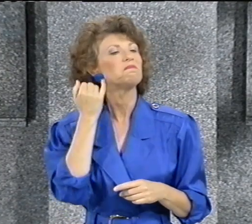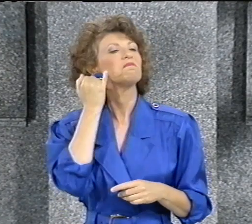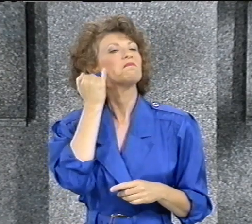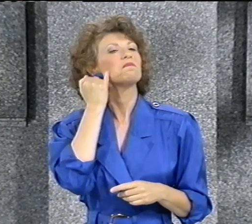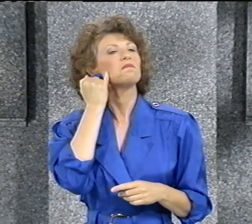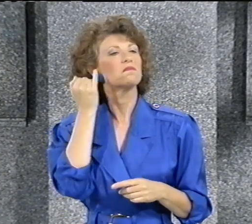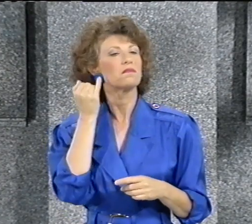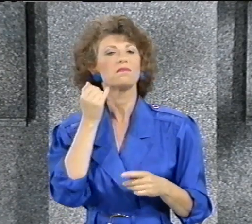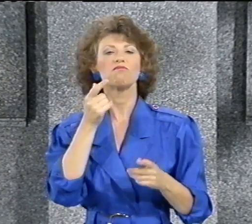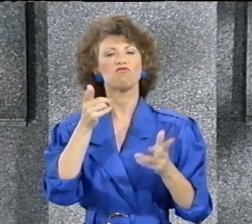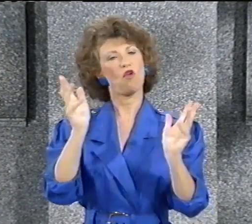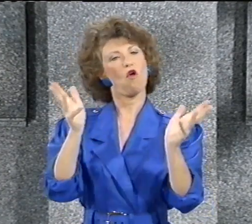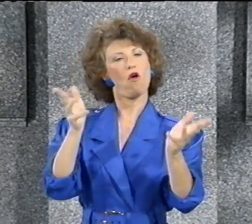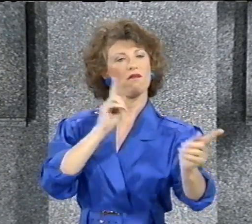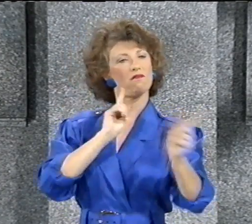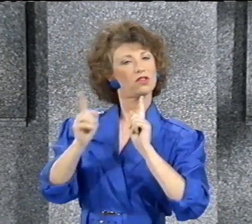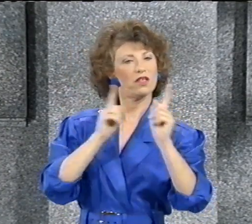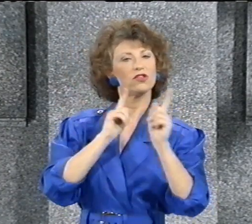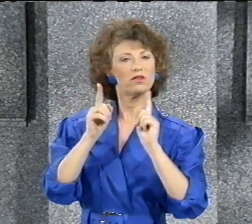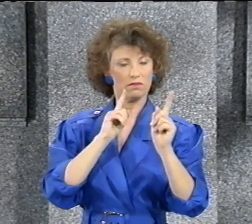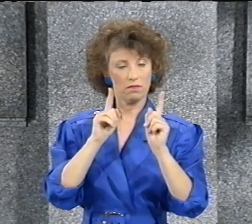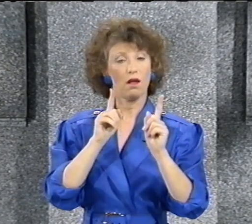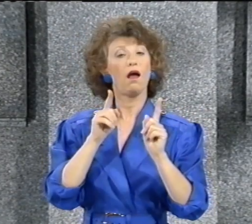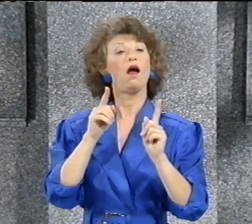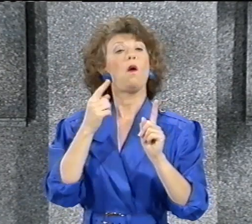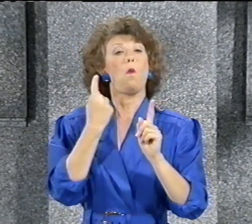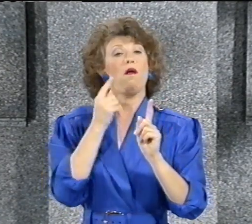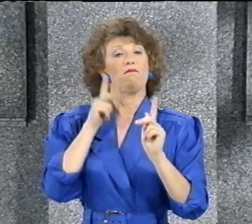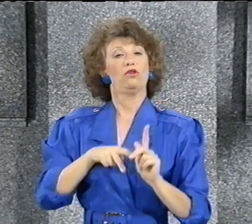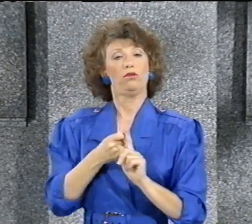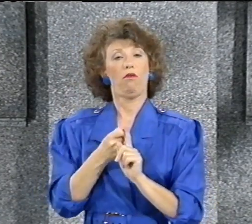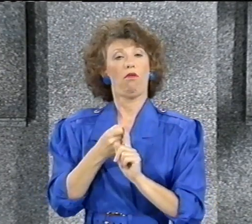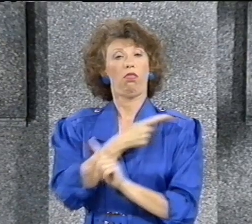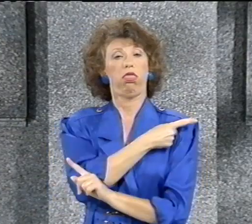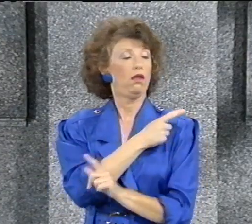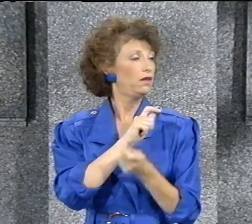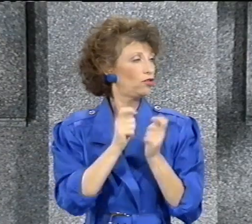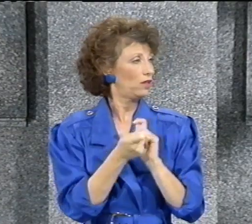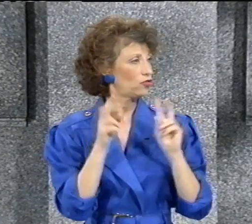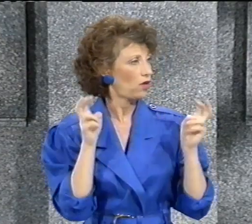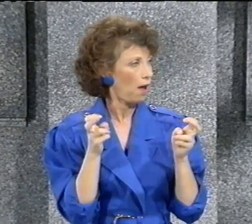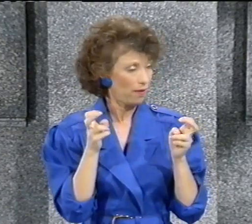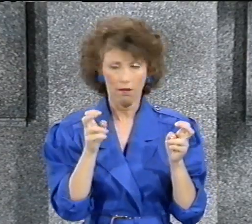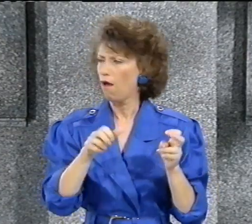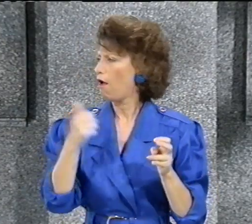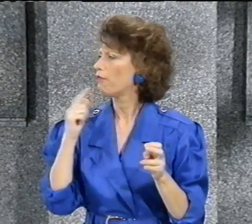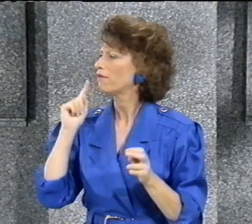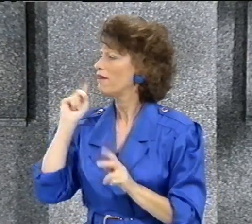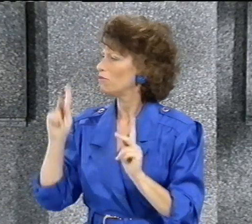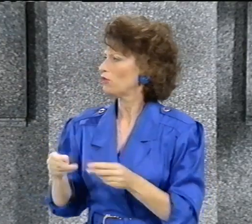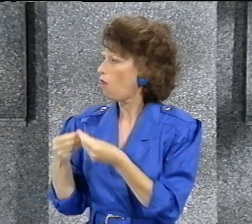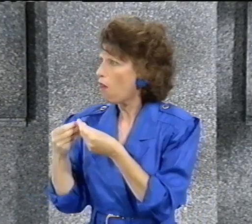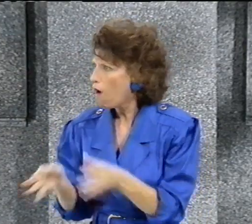But they may get lost when there's a change of subject or if a new topic comes up in the conversation.